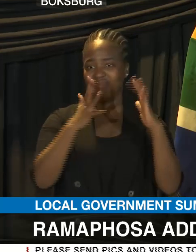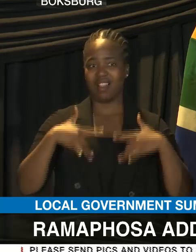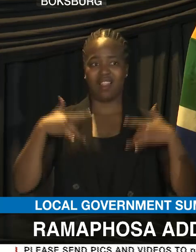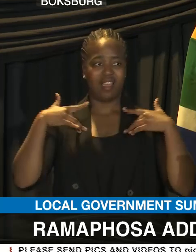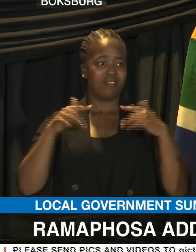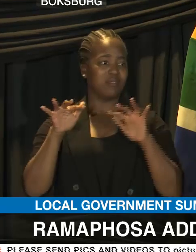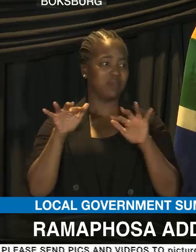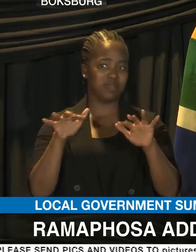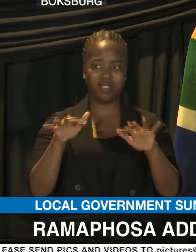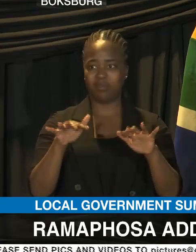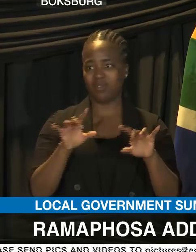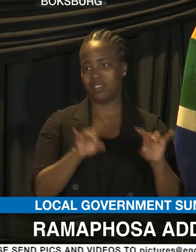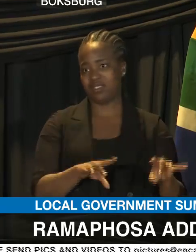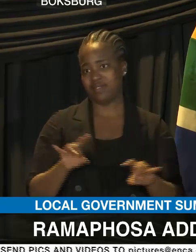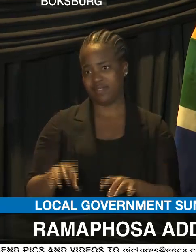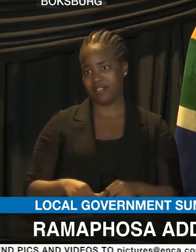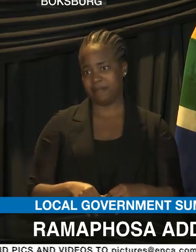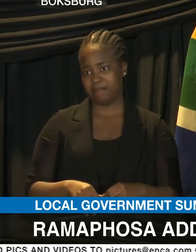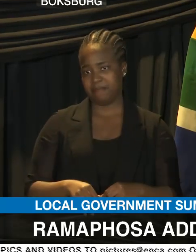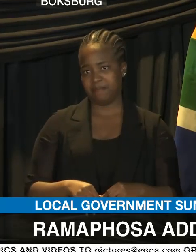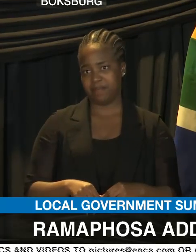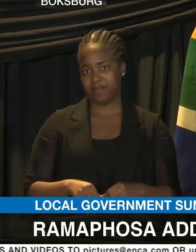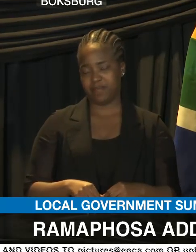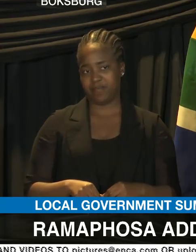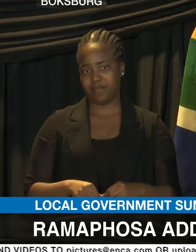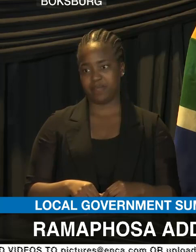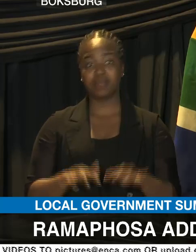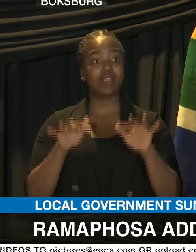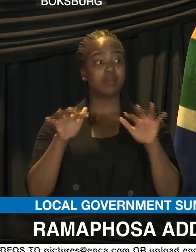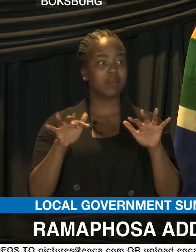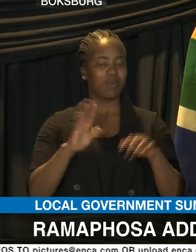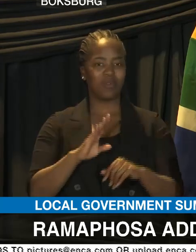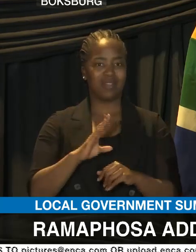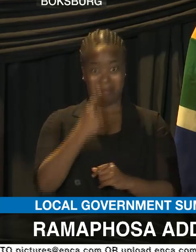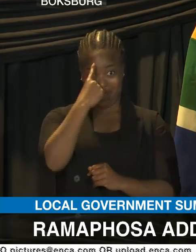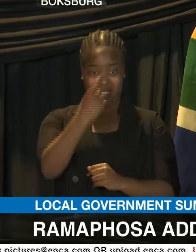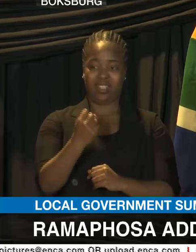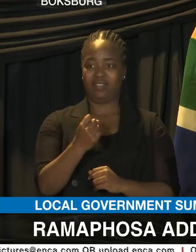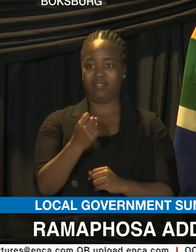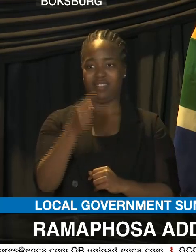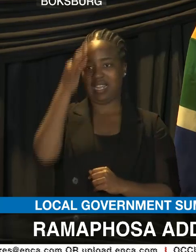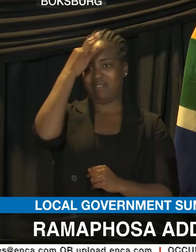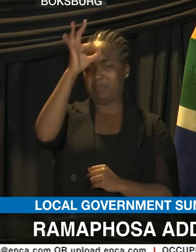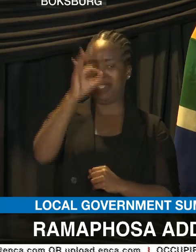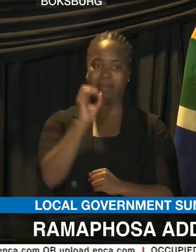livelihoods of our people, and people lose confidence in us.